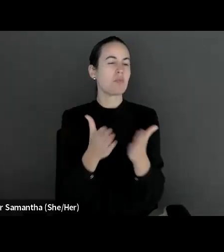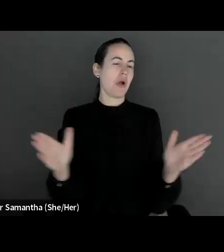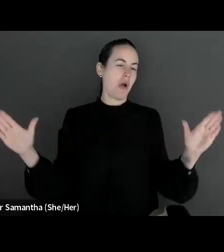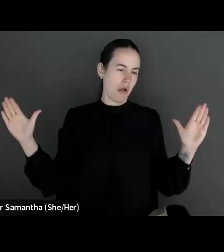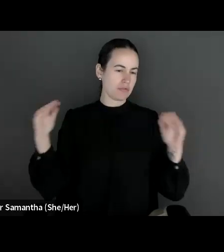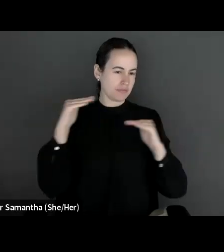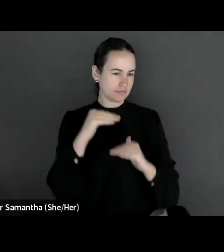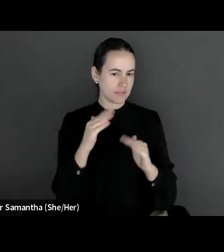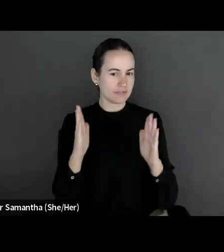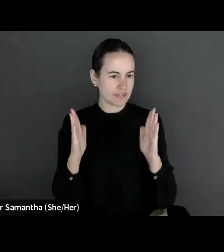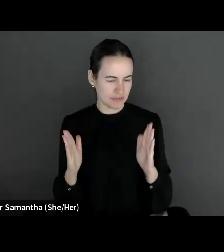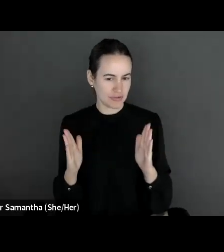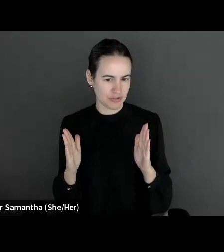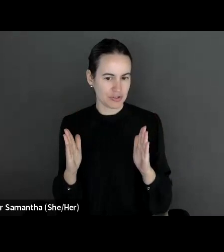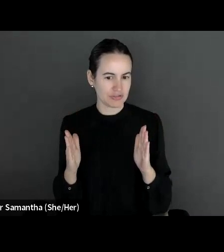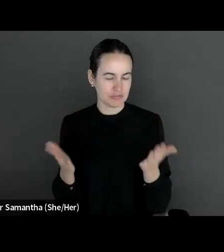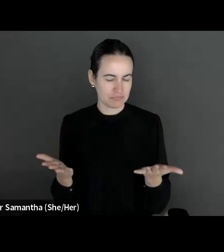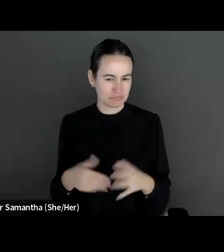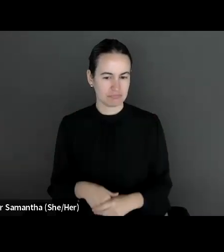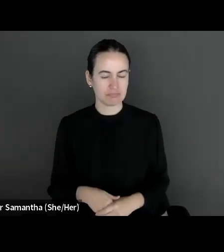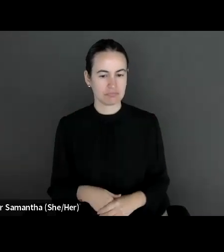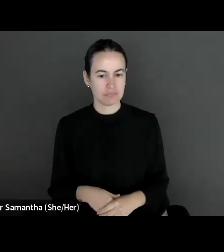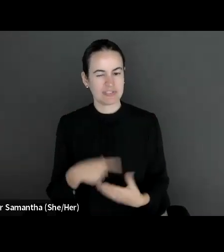seen as a lay definition of